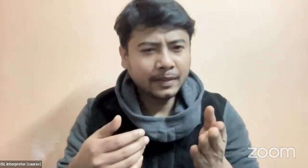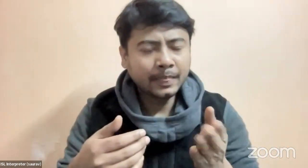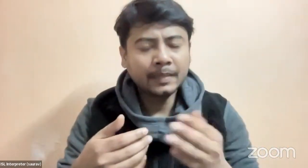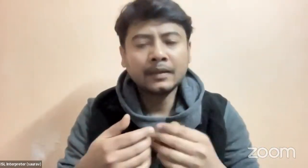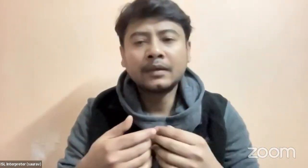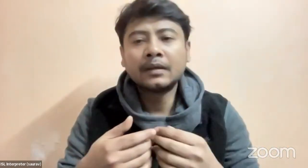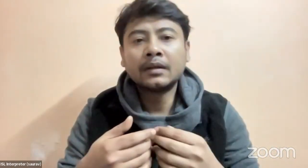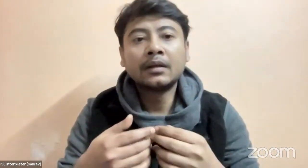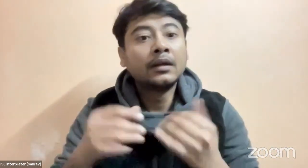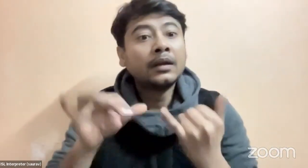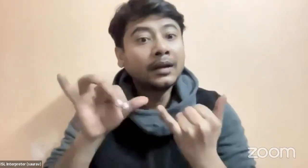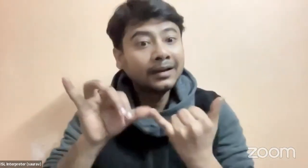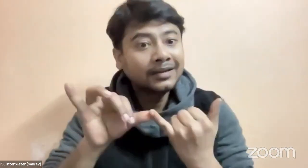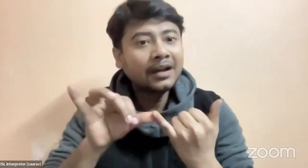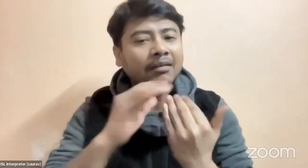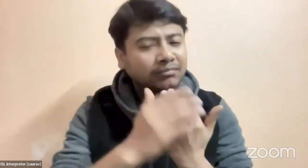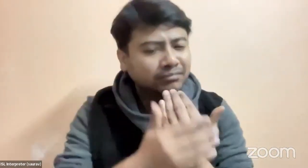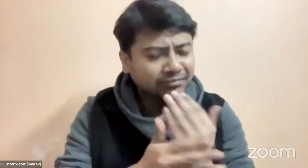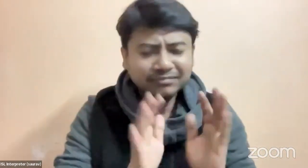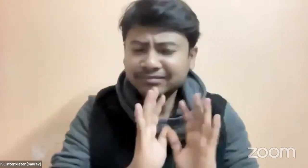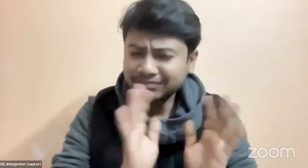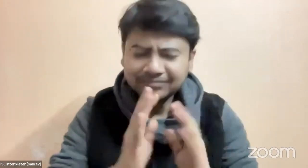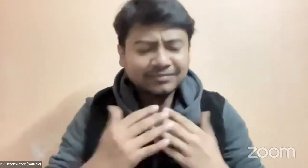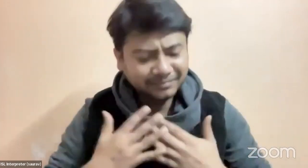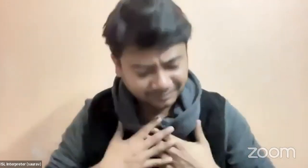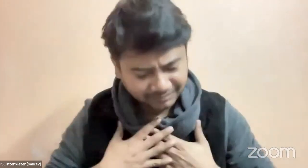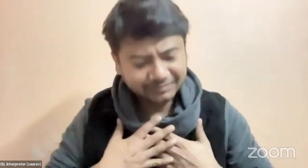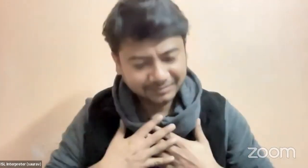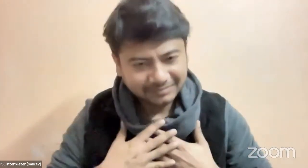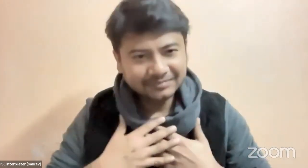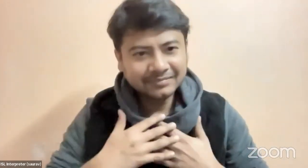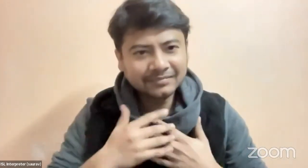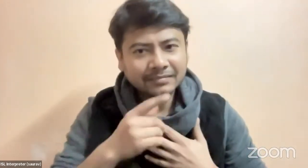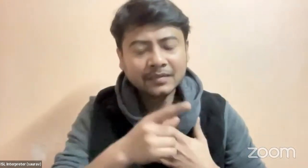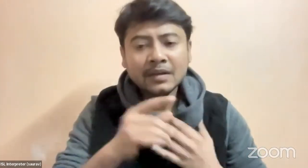window. Somebody is there on my window.